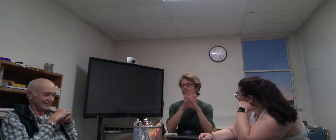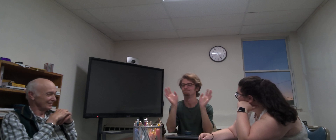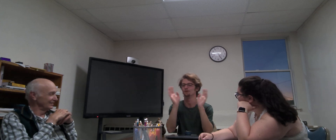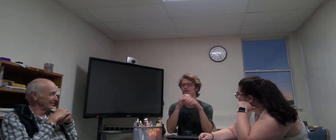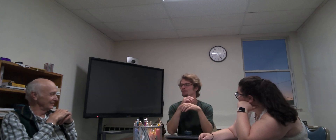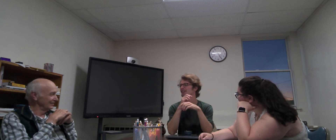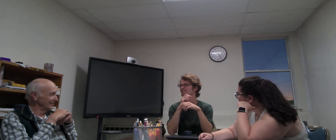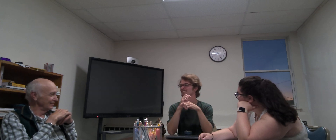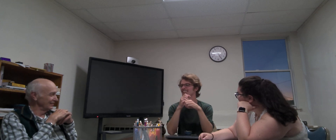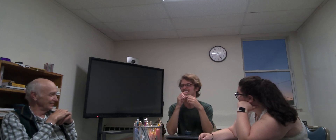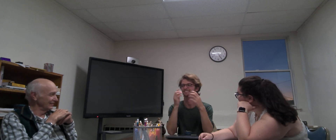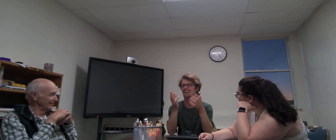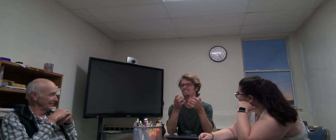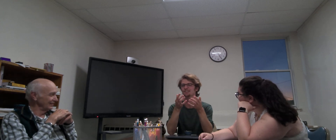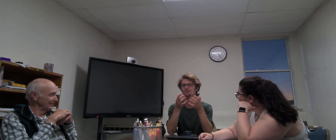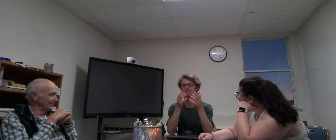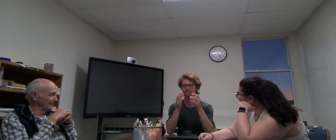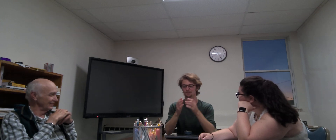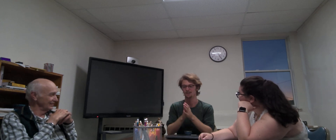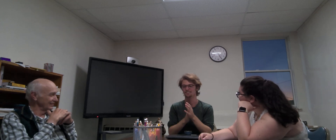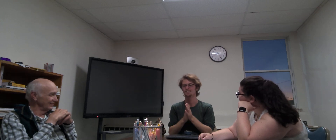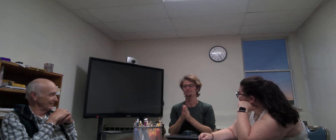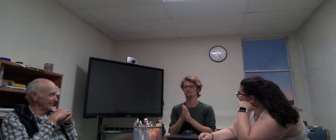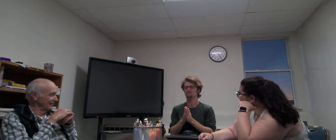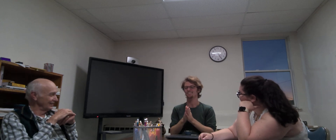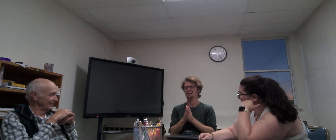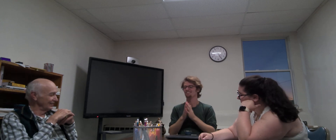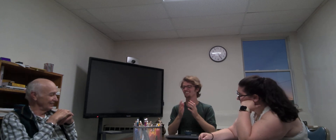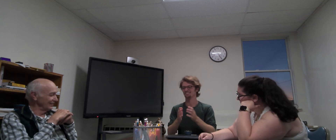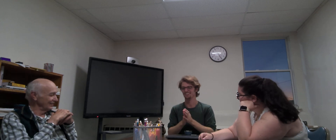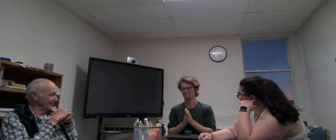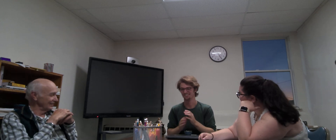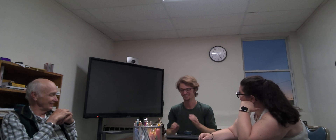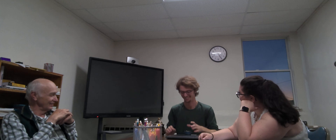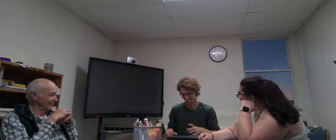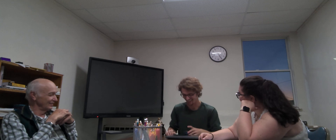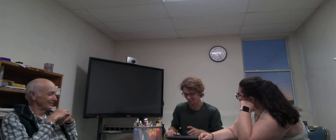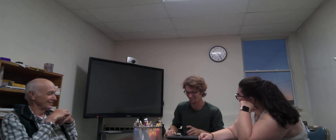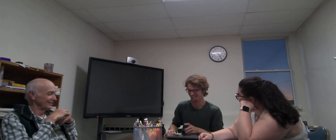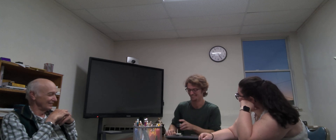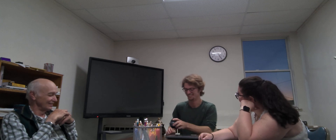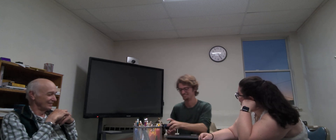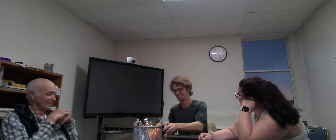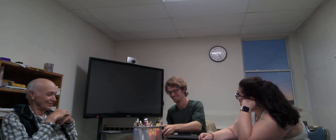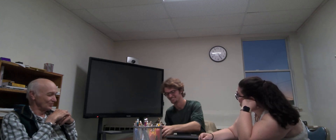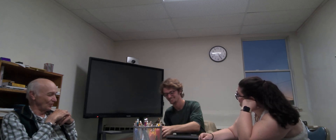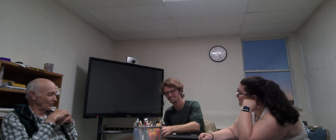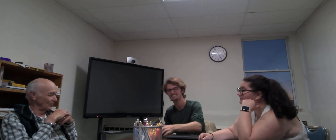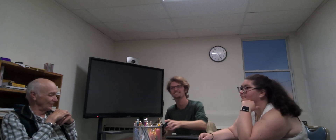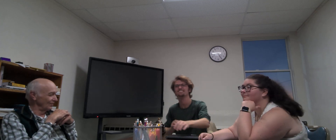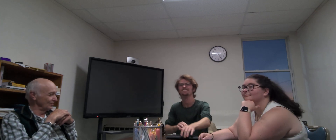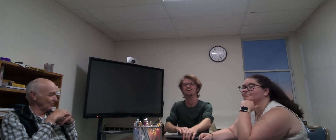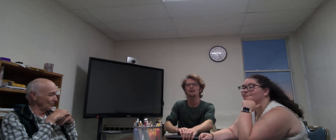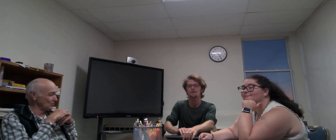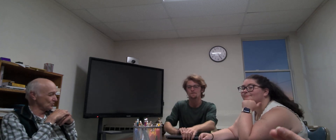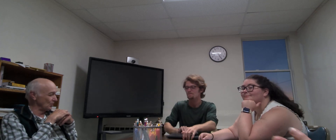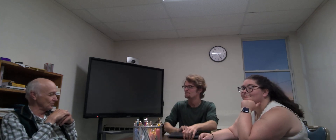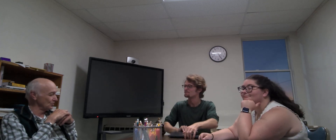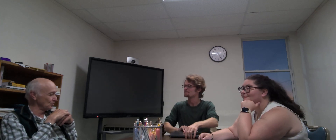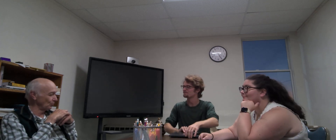go buck wild and act out whatever you want. But I'm glad we got through it. I hope it was a little bit And fun. Jack can draw. So this is